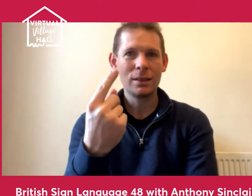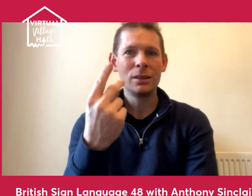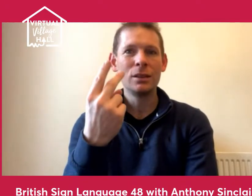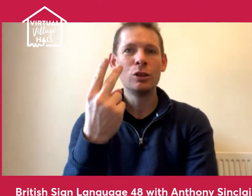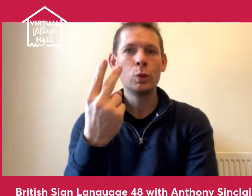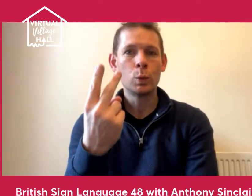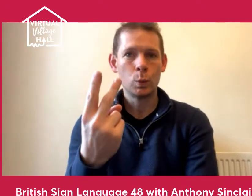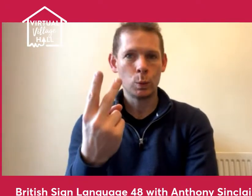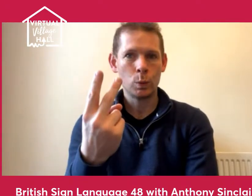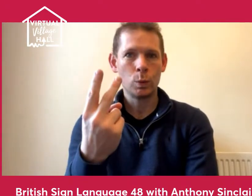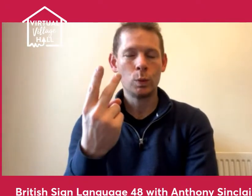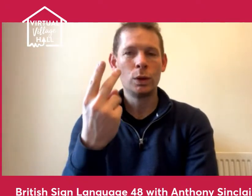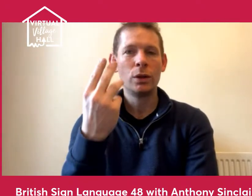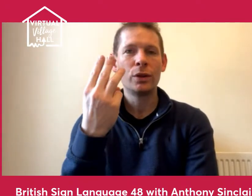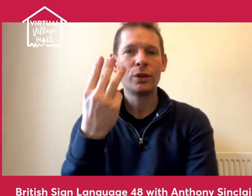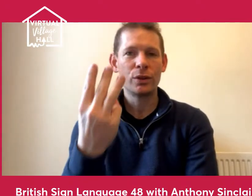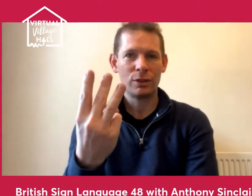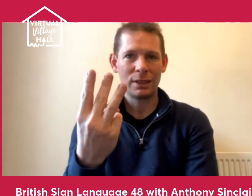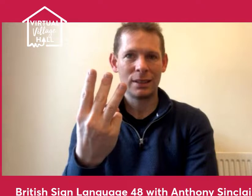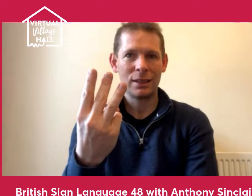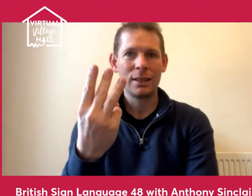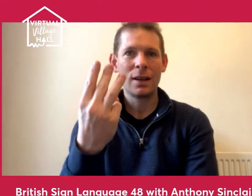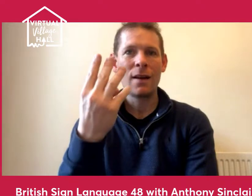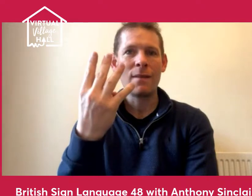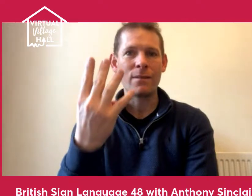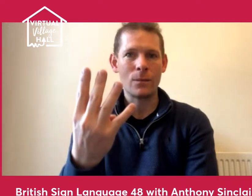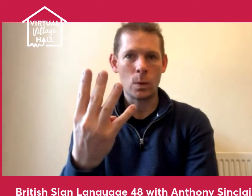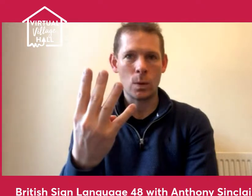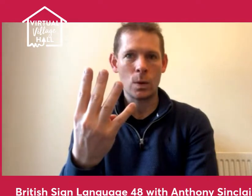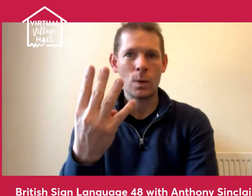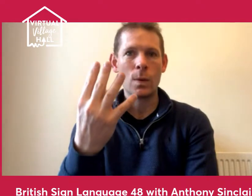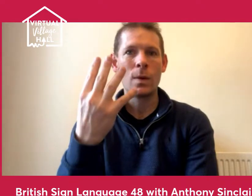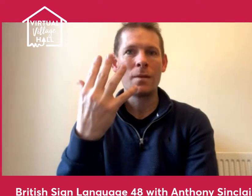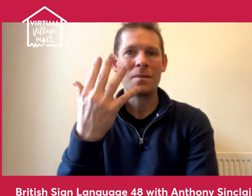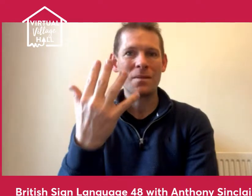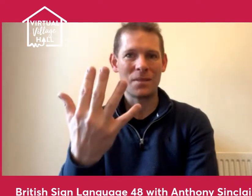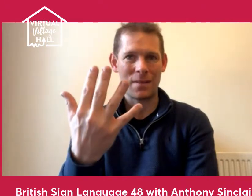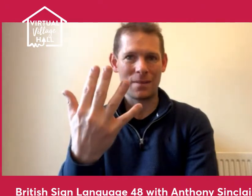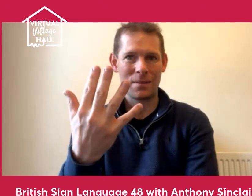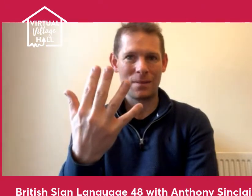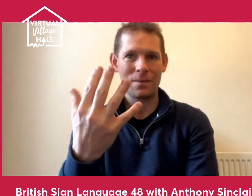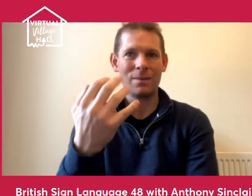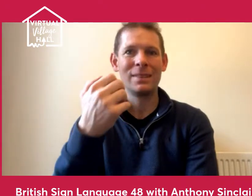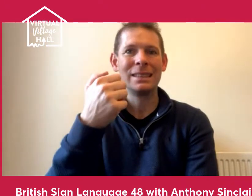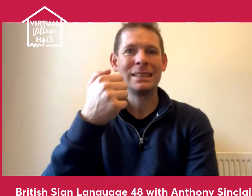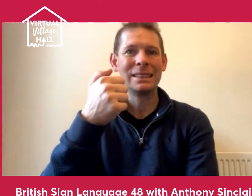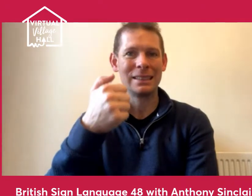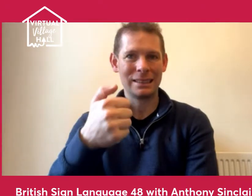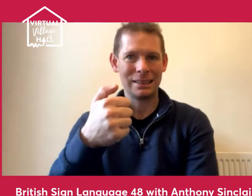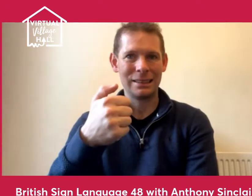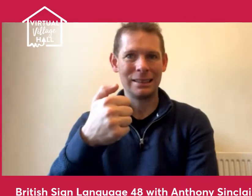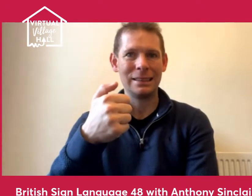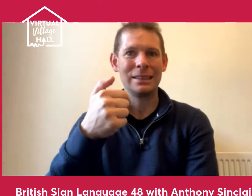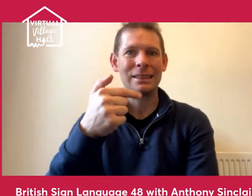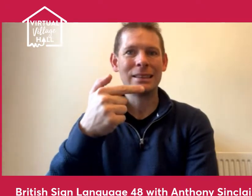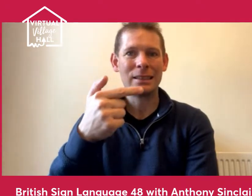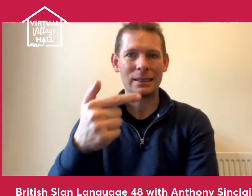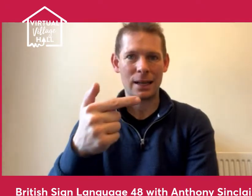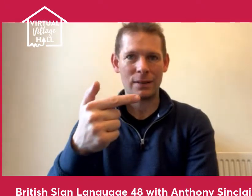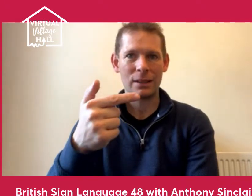1, 2, 3, 4, 5, 6,